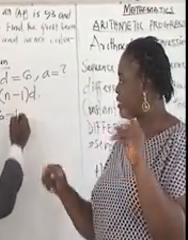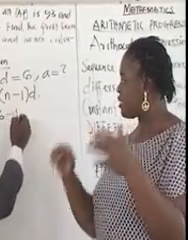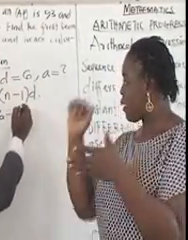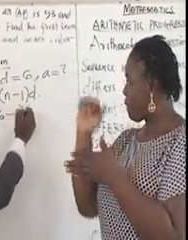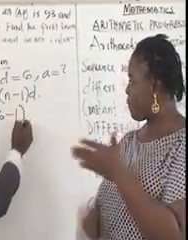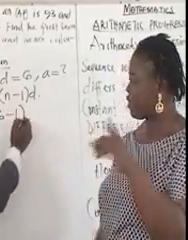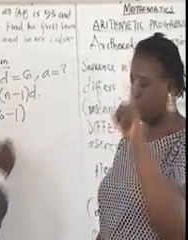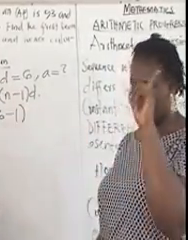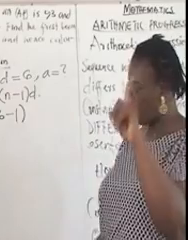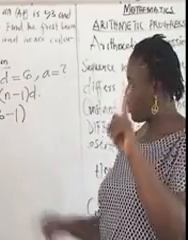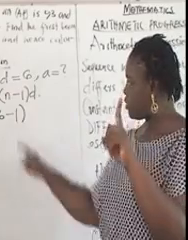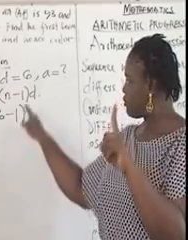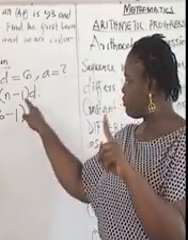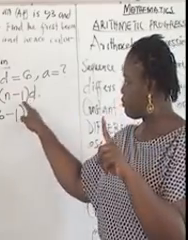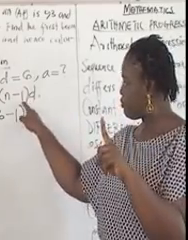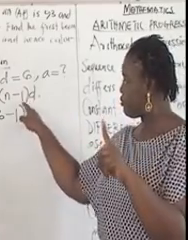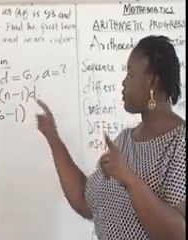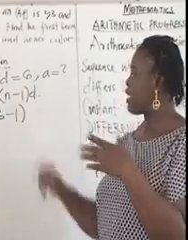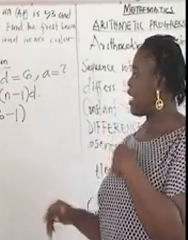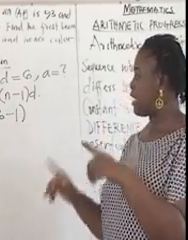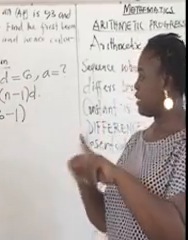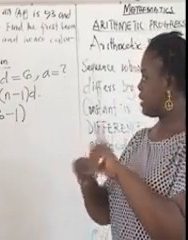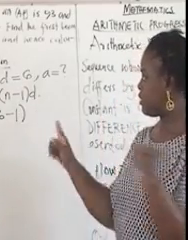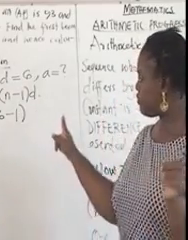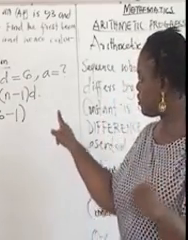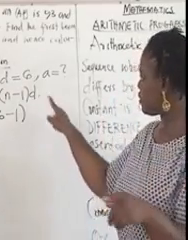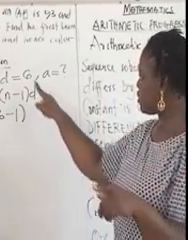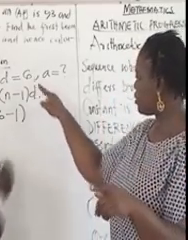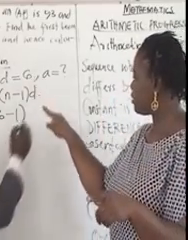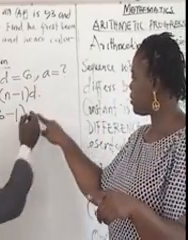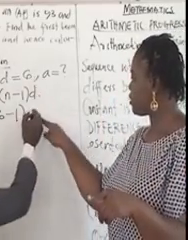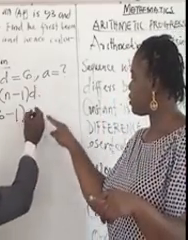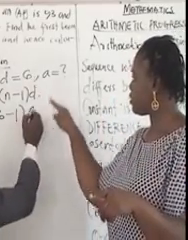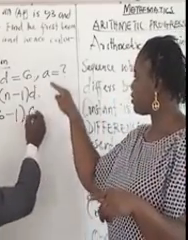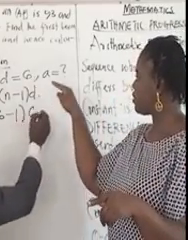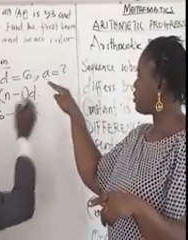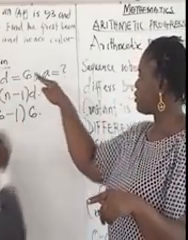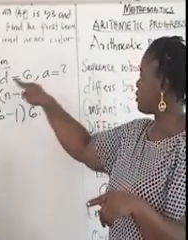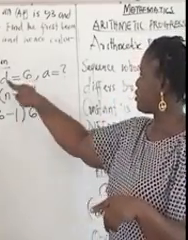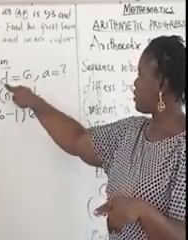minus 1, and the common difference is 6.